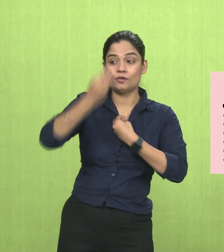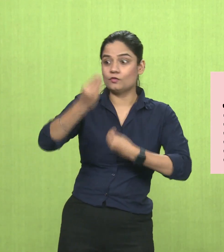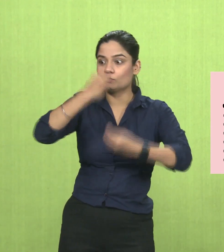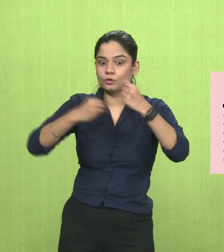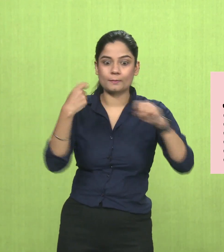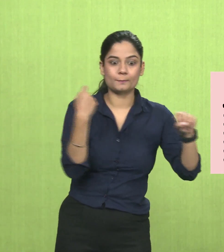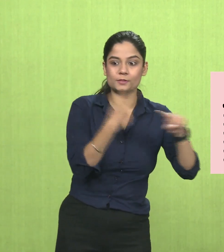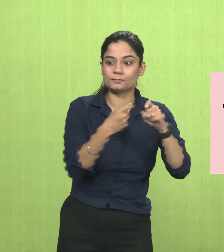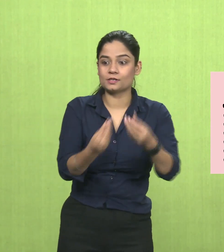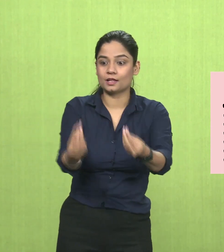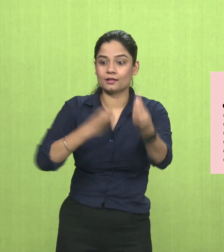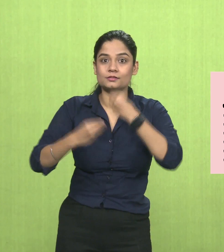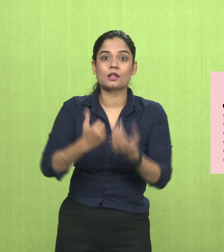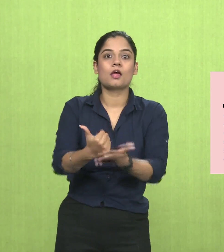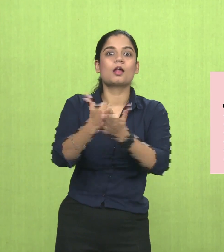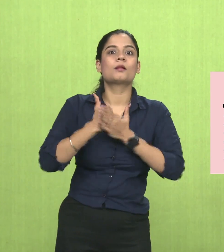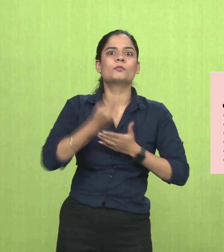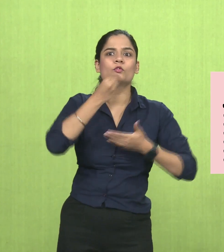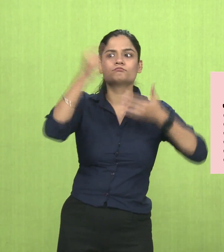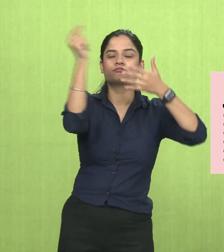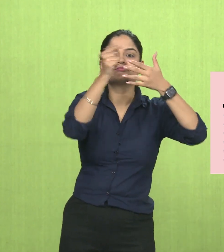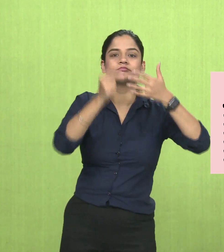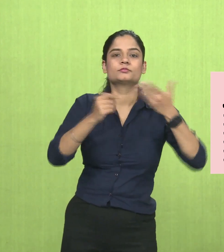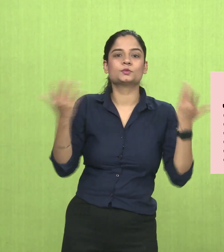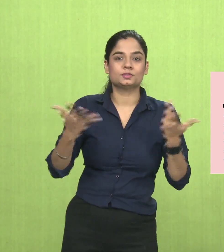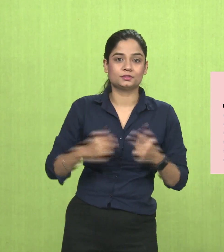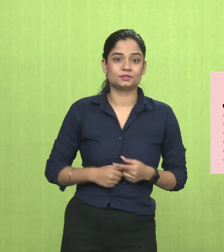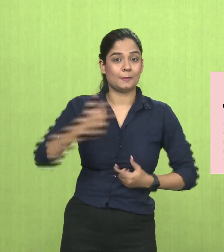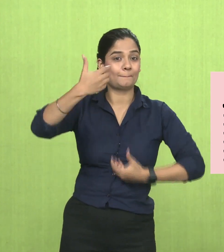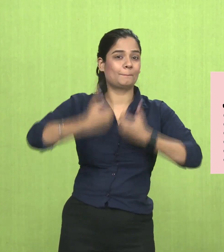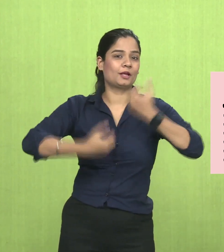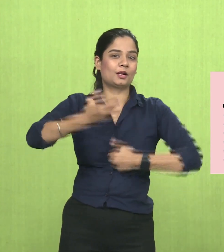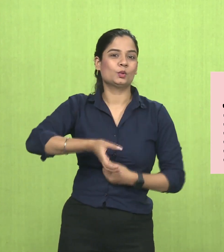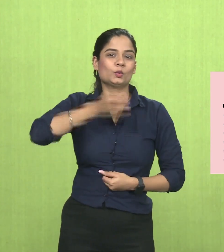Foods that can be taken in fever. Let me explain. Milk,